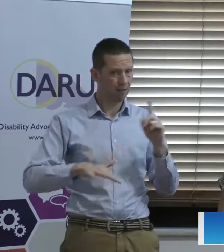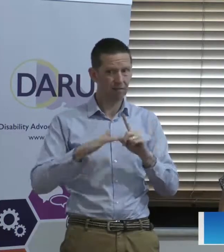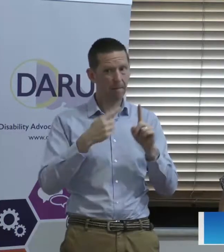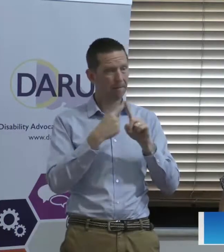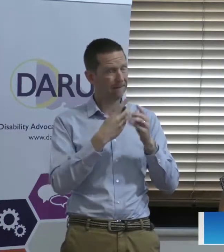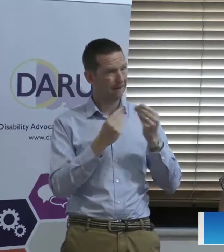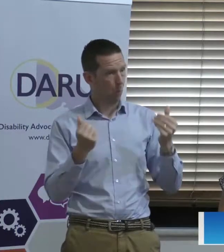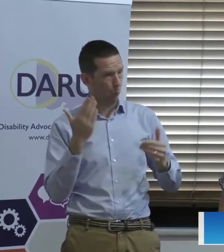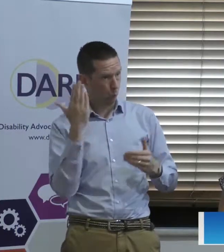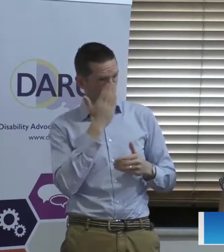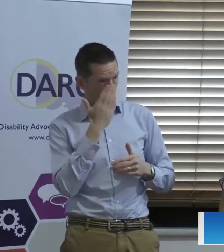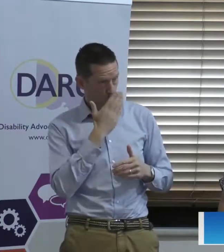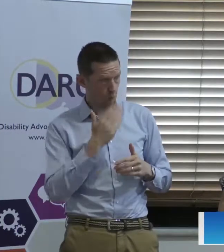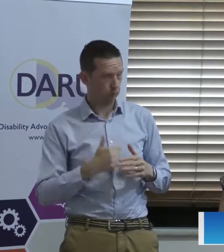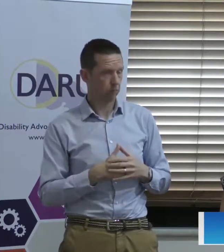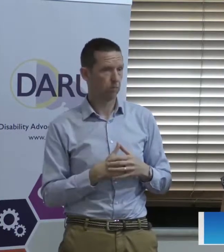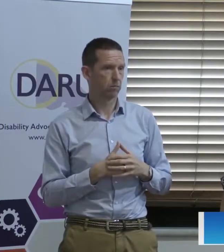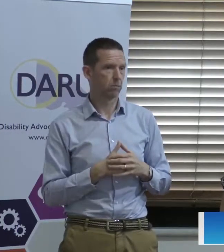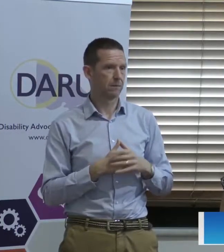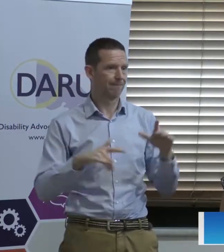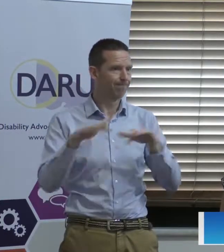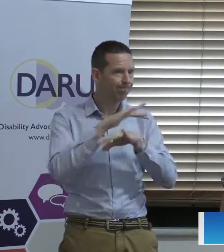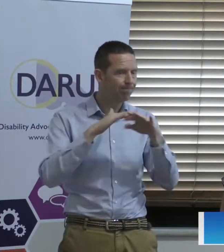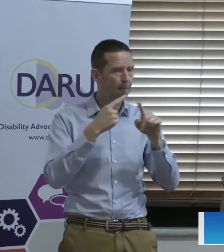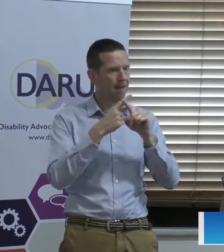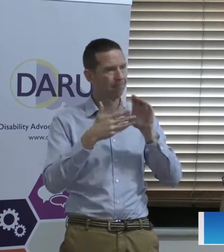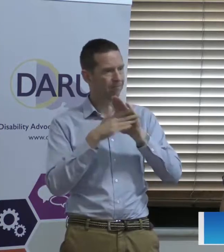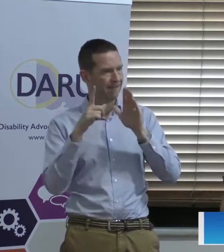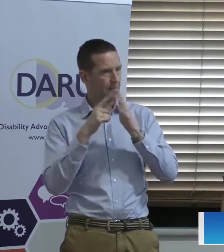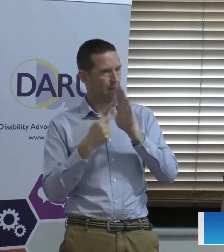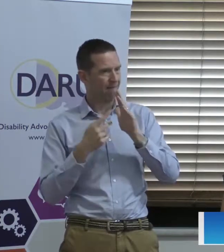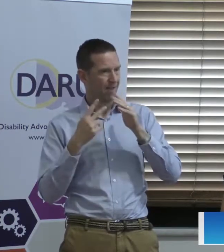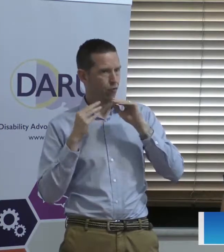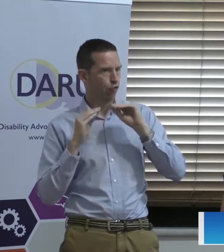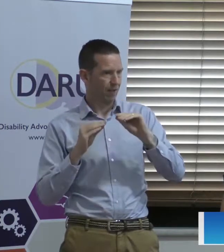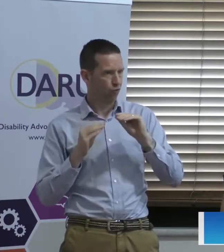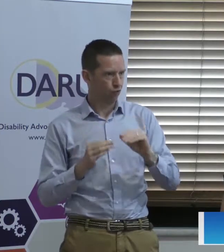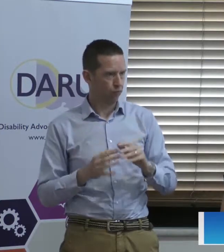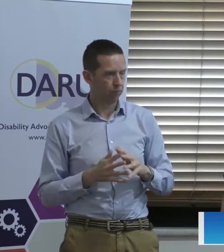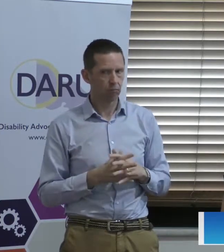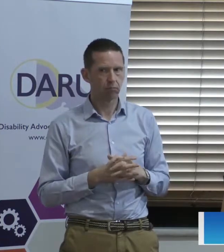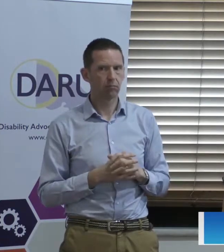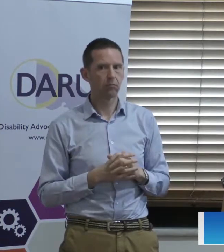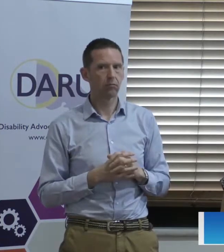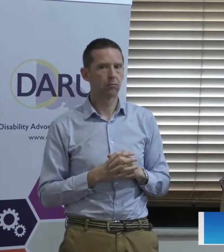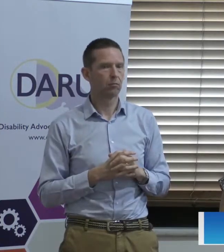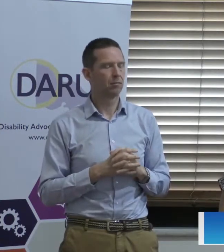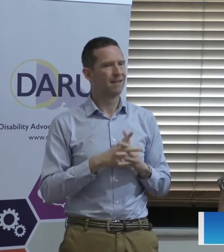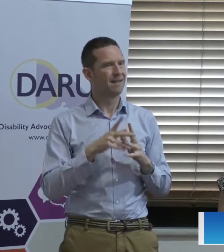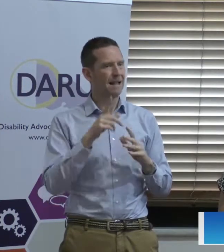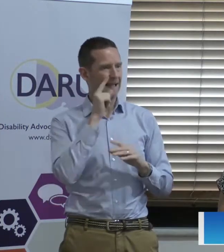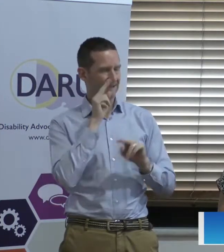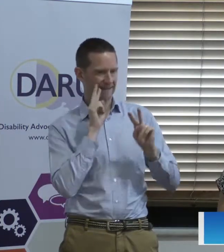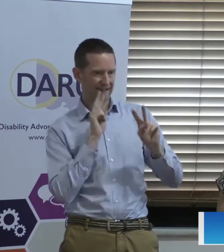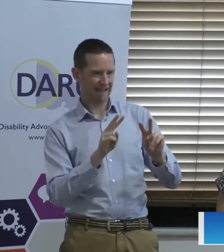schools, and within the department to an extent, see clearly that